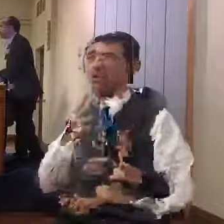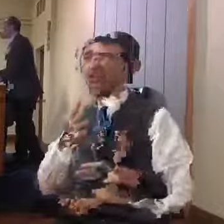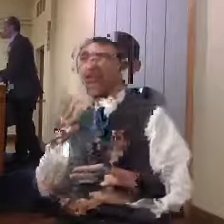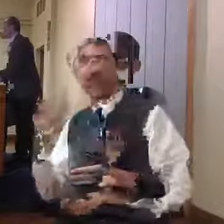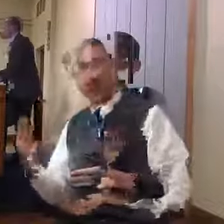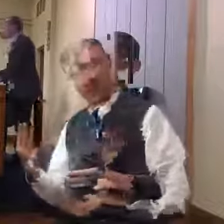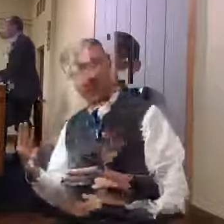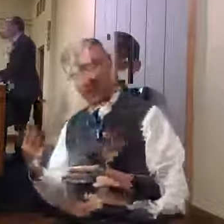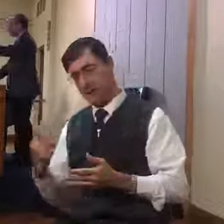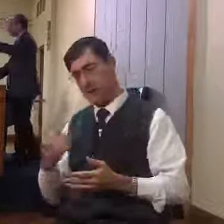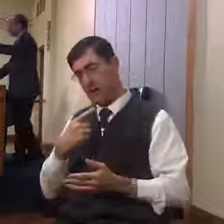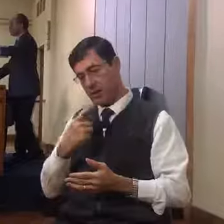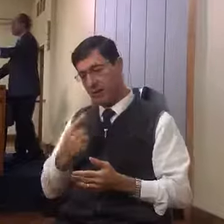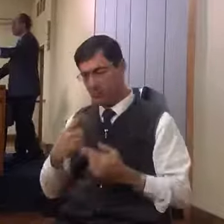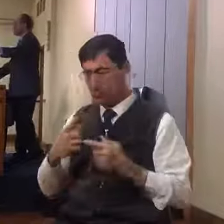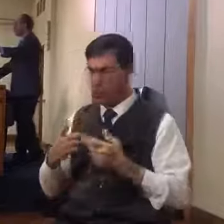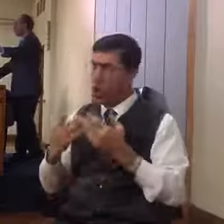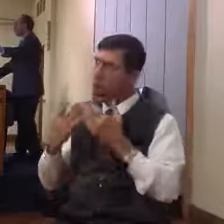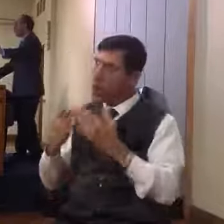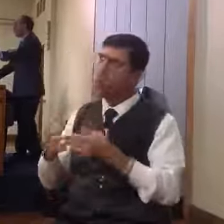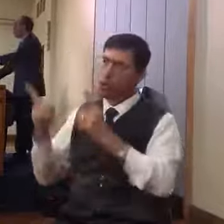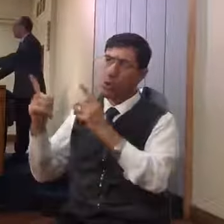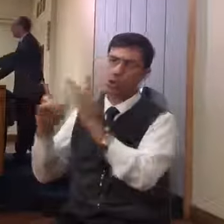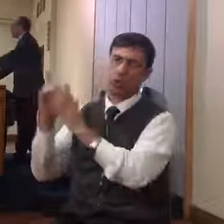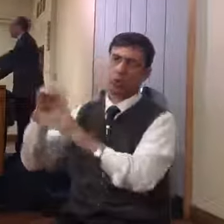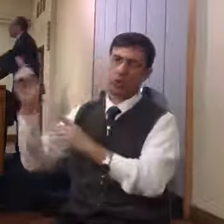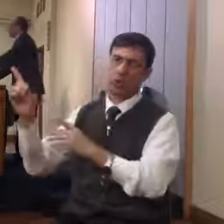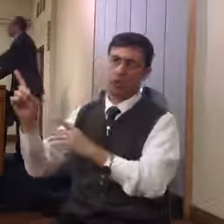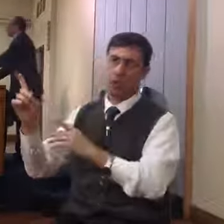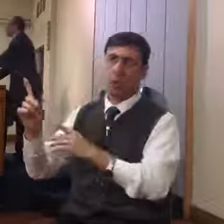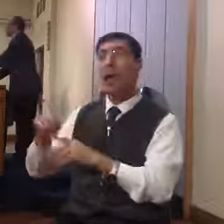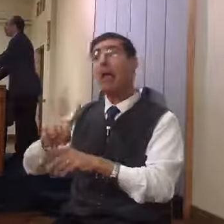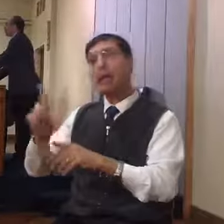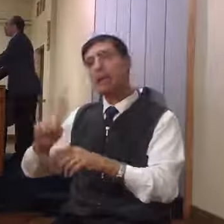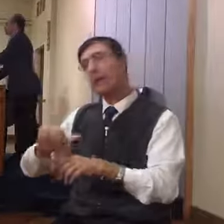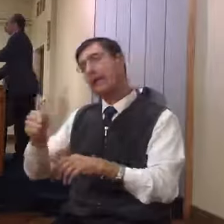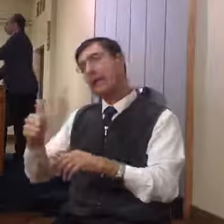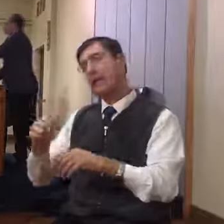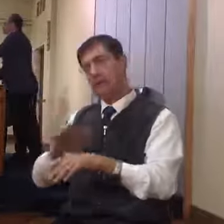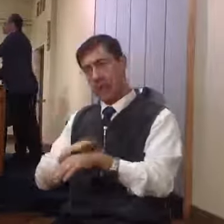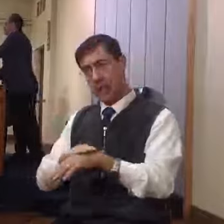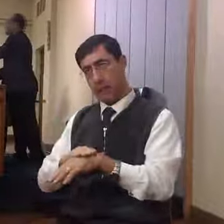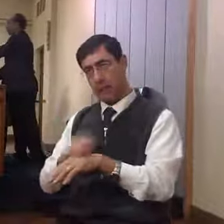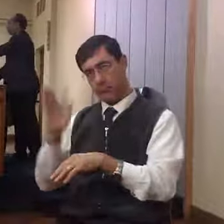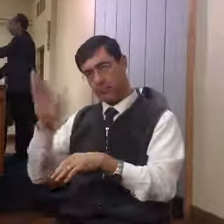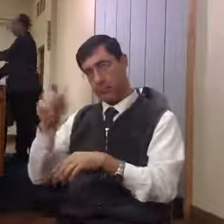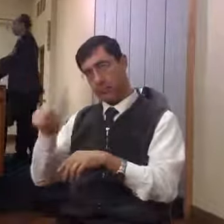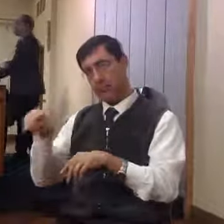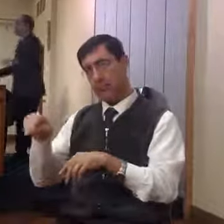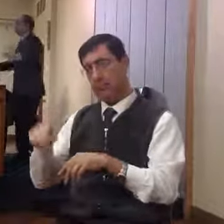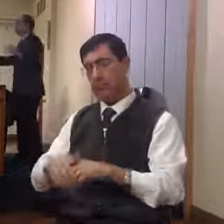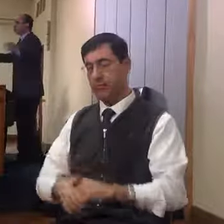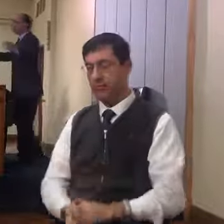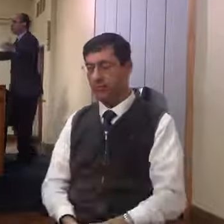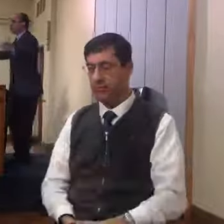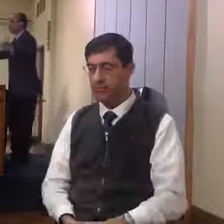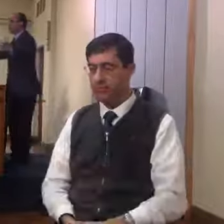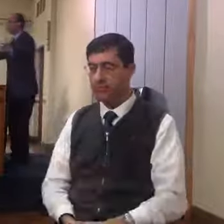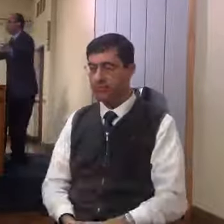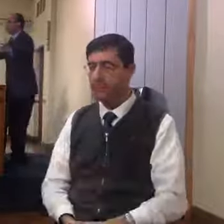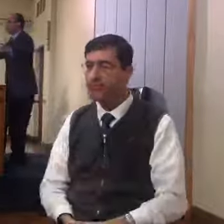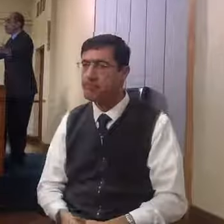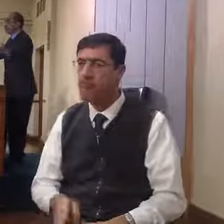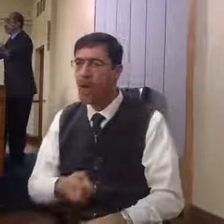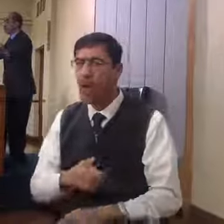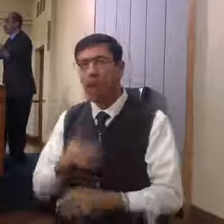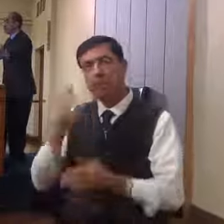Jesus Christ. We'll come to that in our next study. But so far, my dear friends, the Jews, you remember, the Jews thought